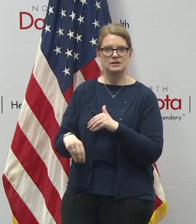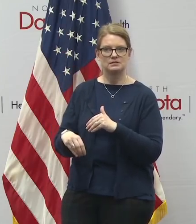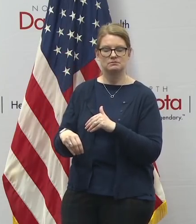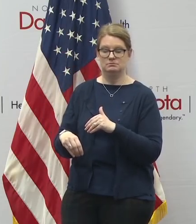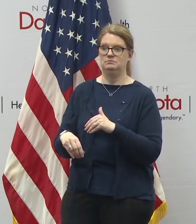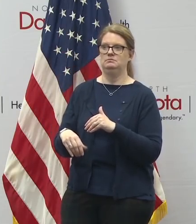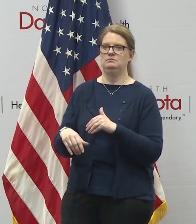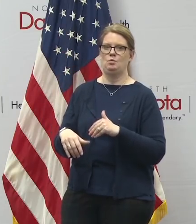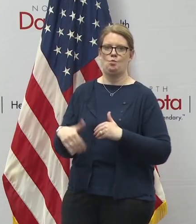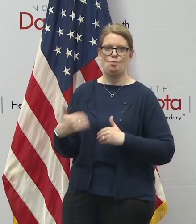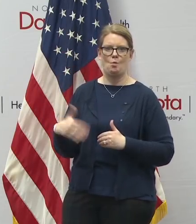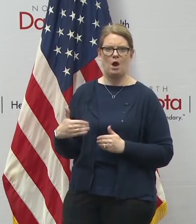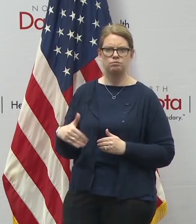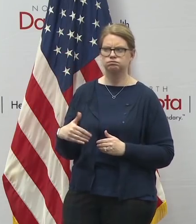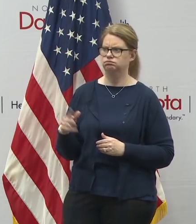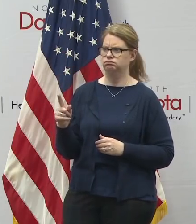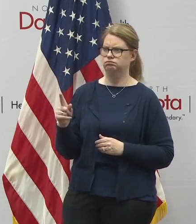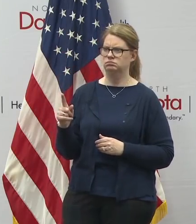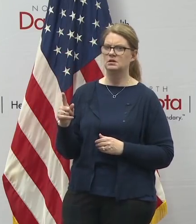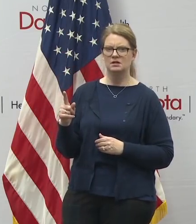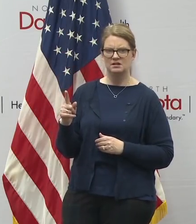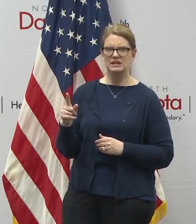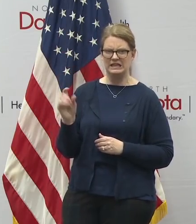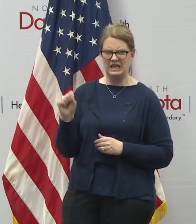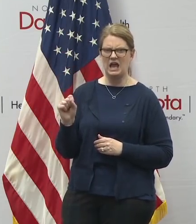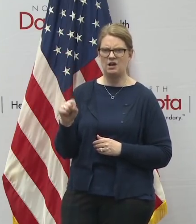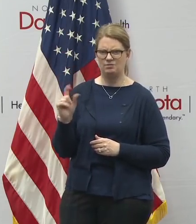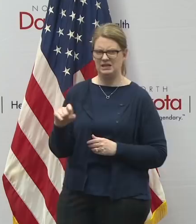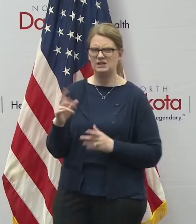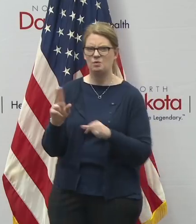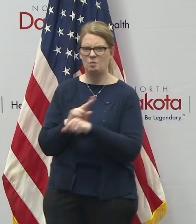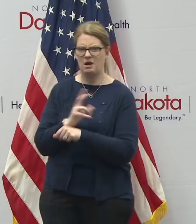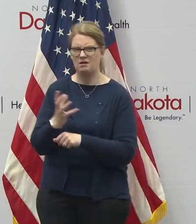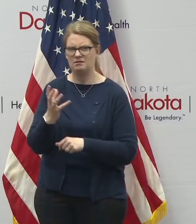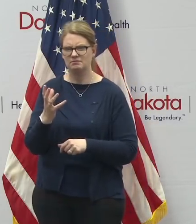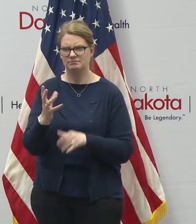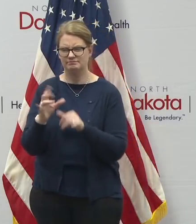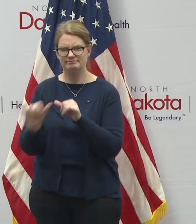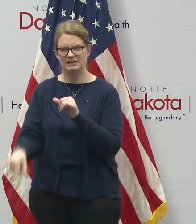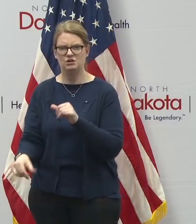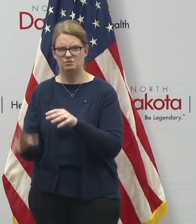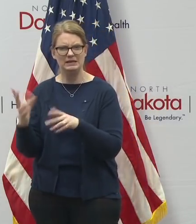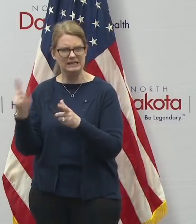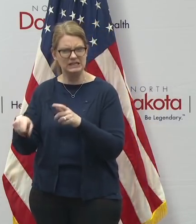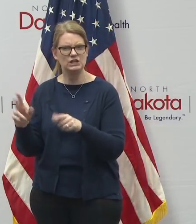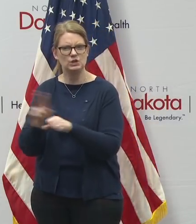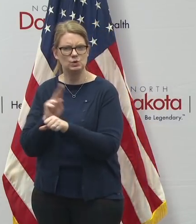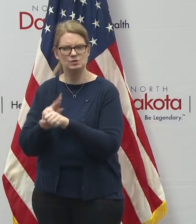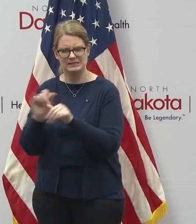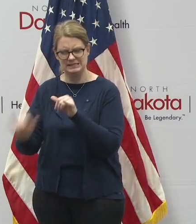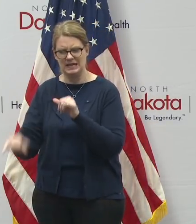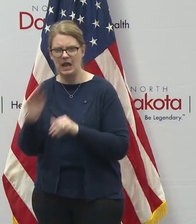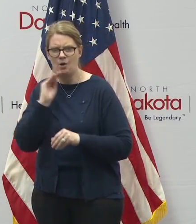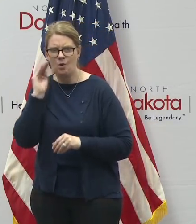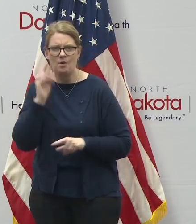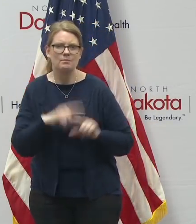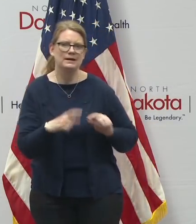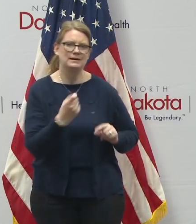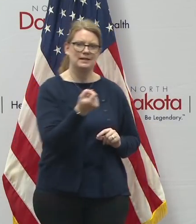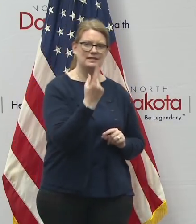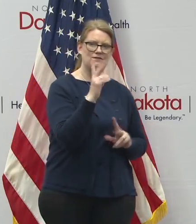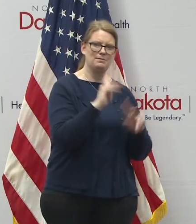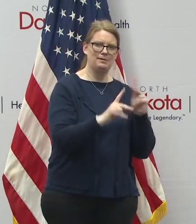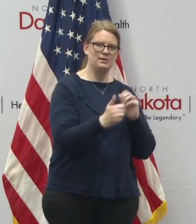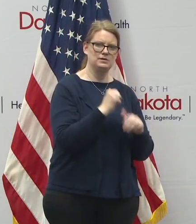wow, that is that's a tool that we need to go to. But when you're in a state that's got 11 people per square mile